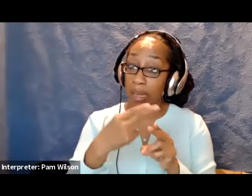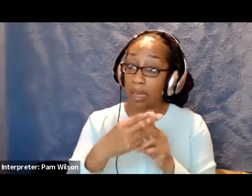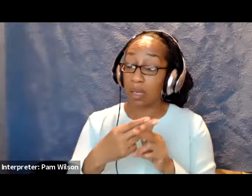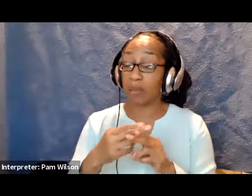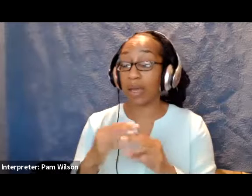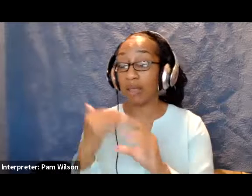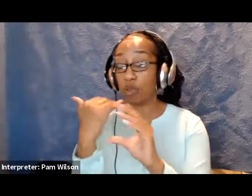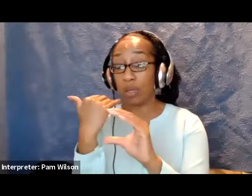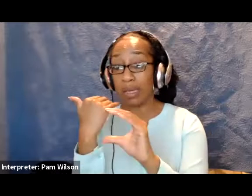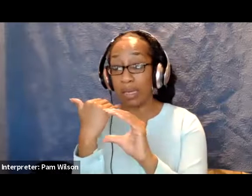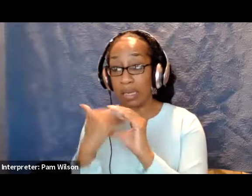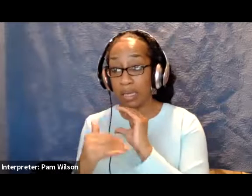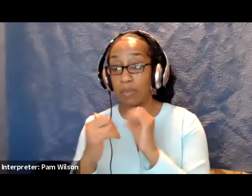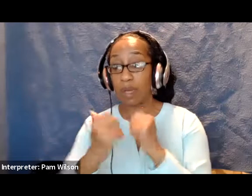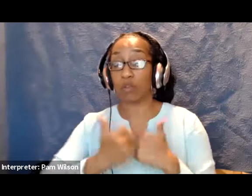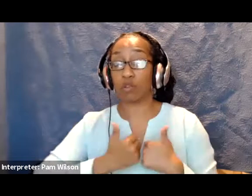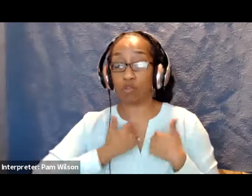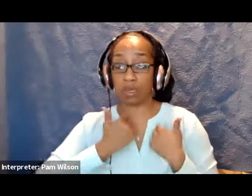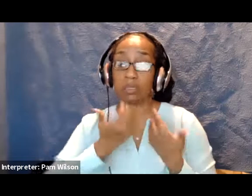webinar as well.